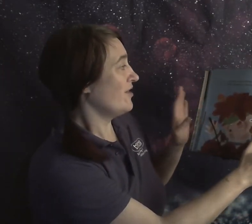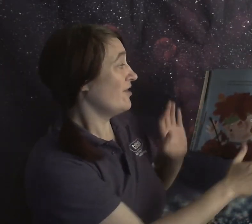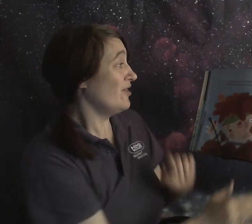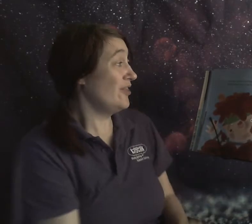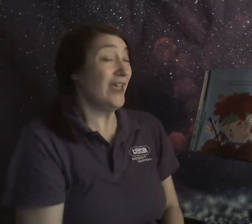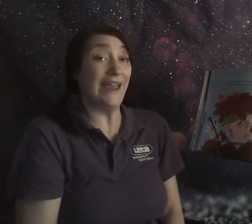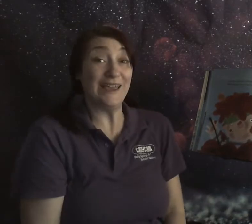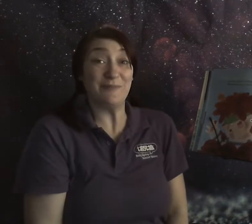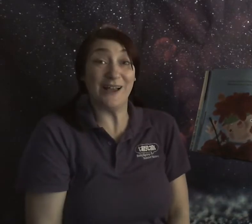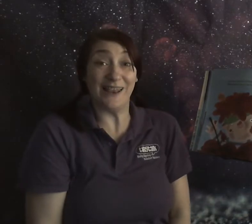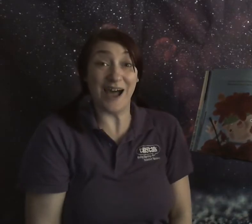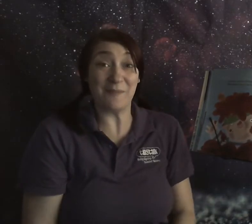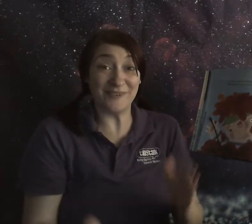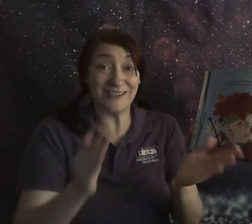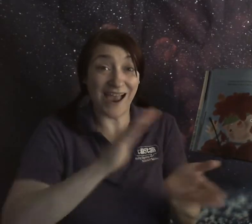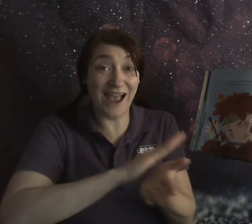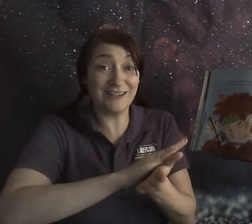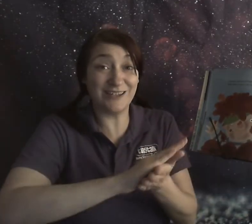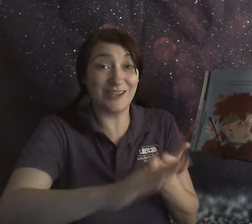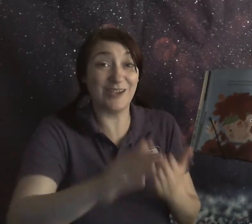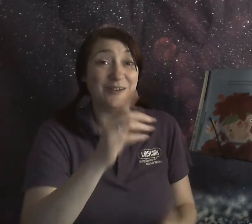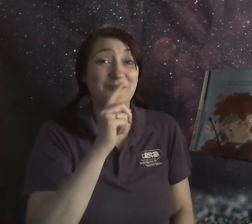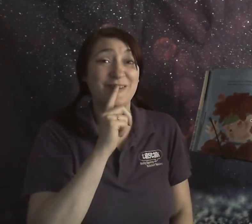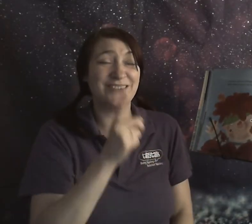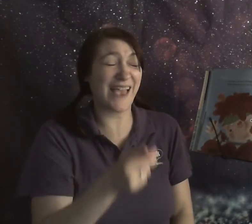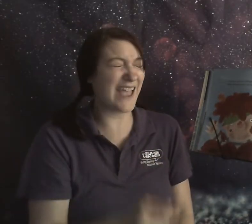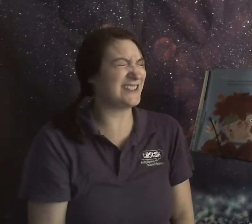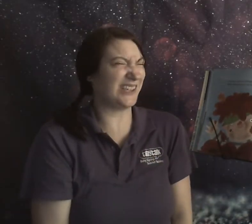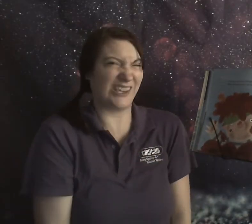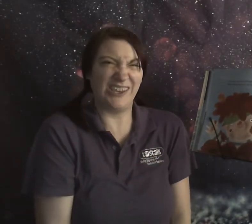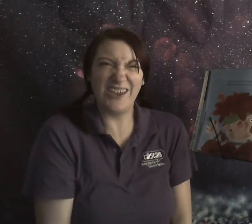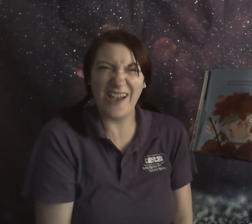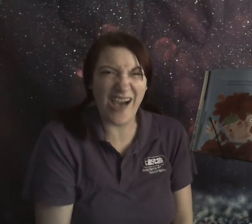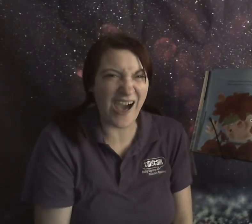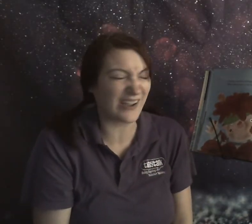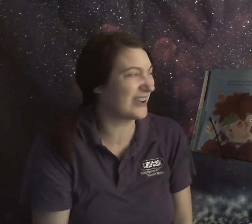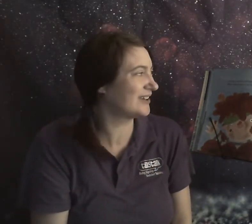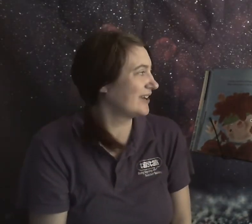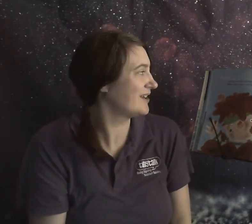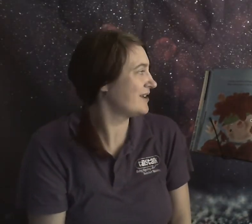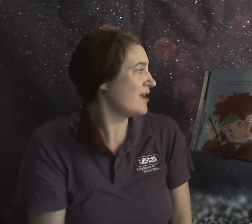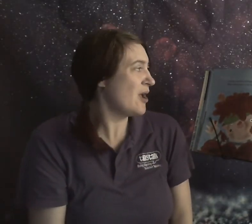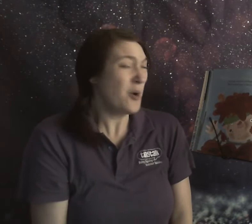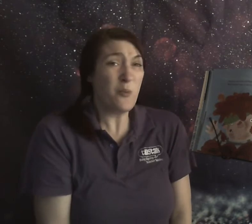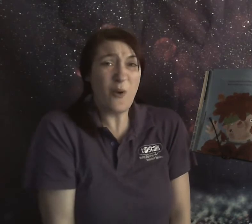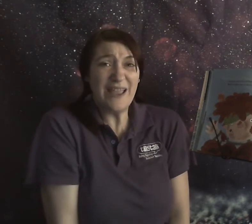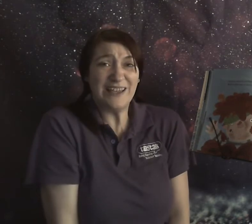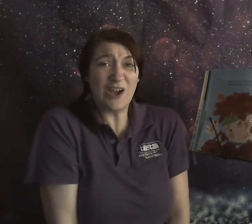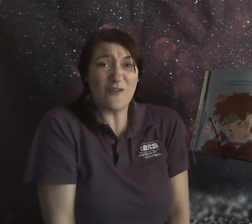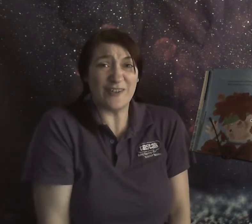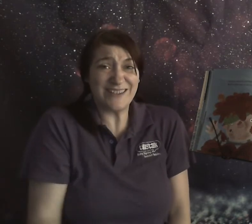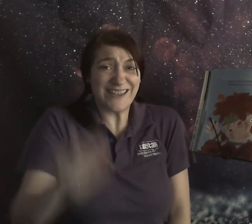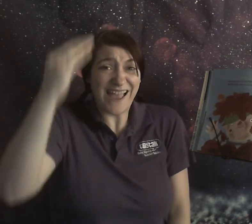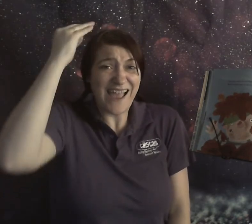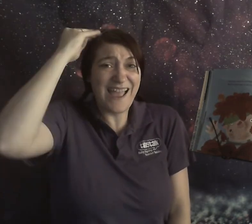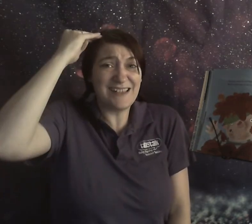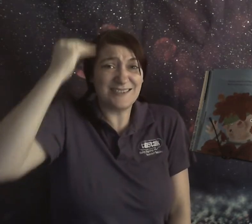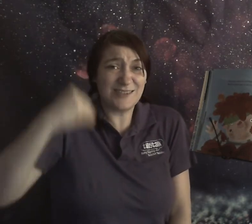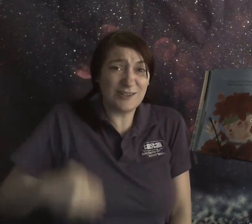the heap collapsed and Hugh said, "Yuck! We're covered head to